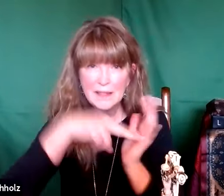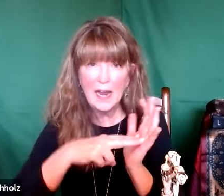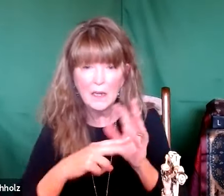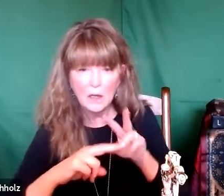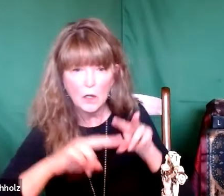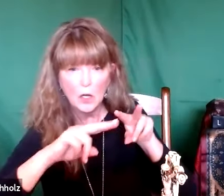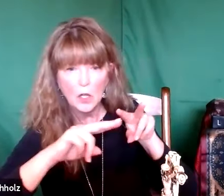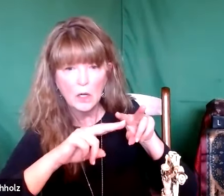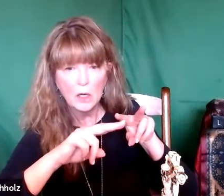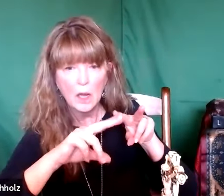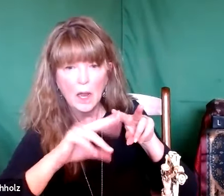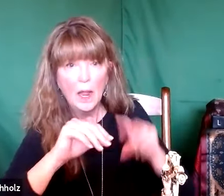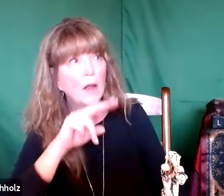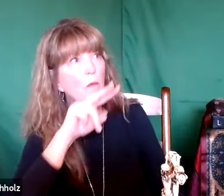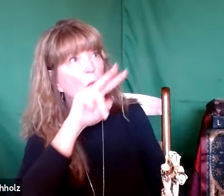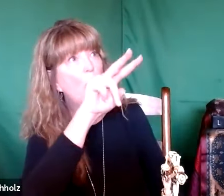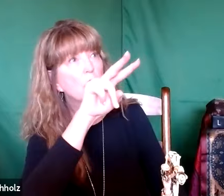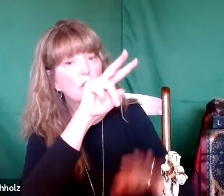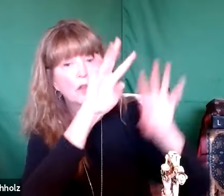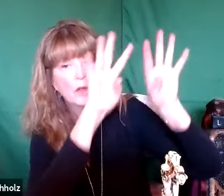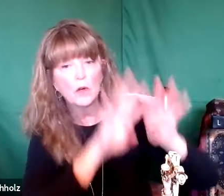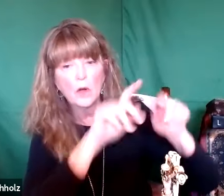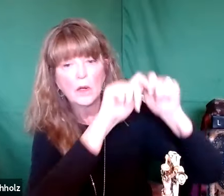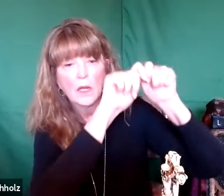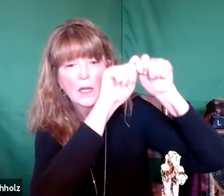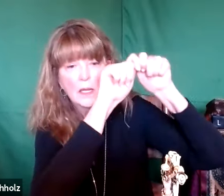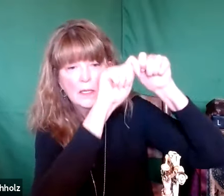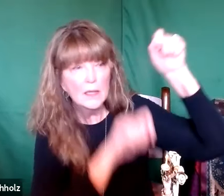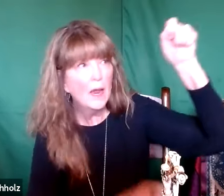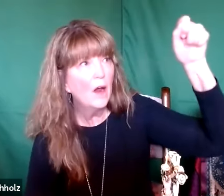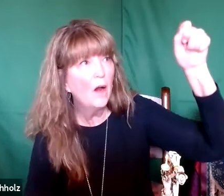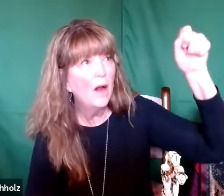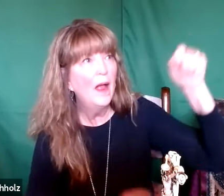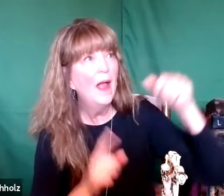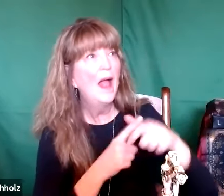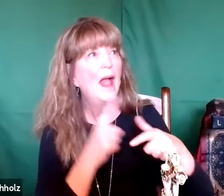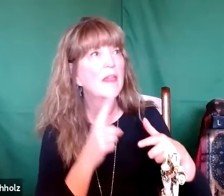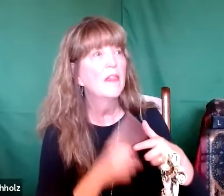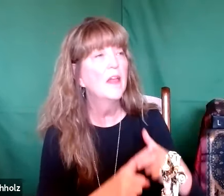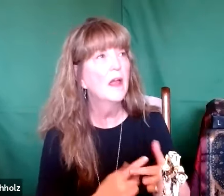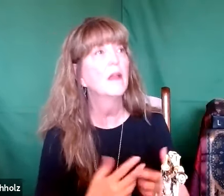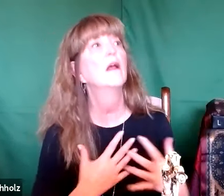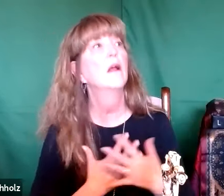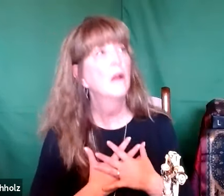gaze at Jesus. Stand there, watch as the curtain is torn,